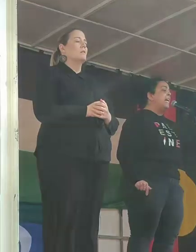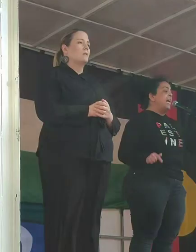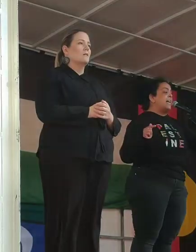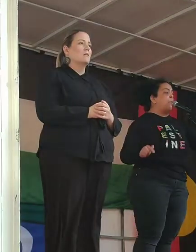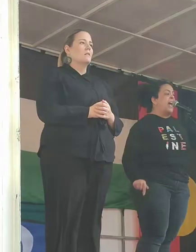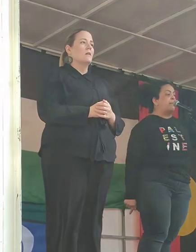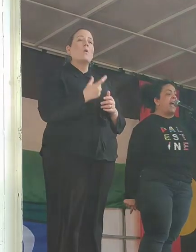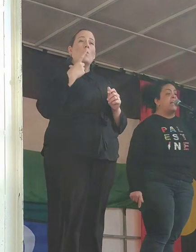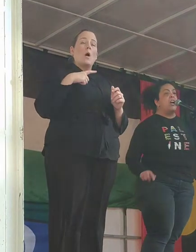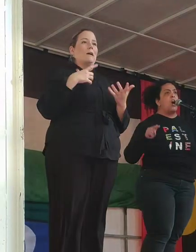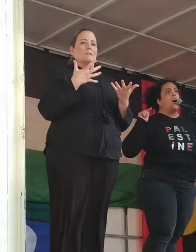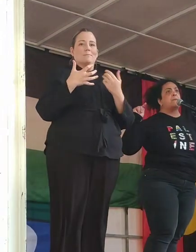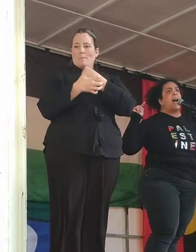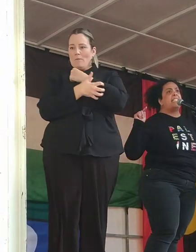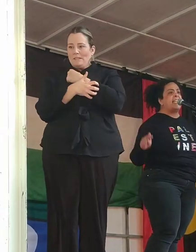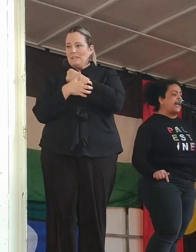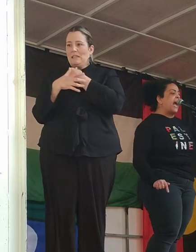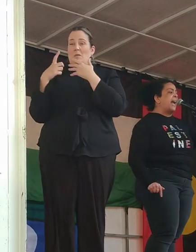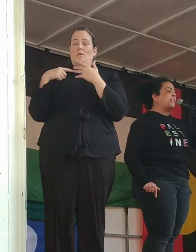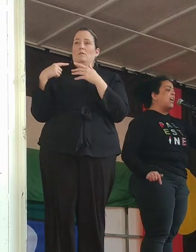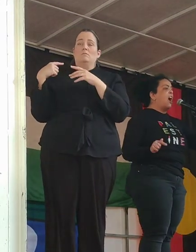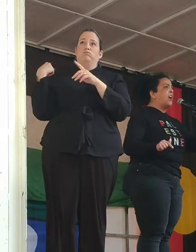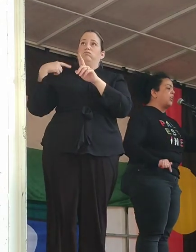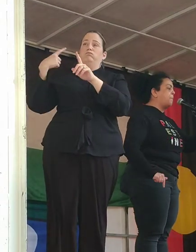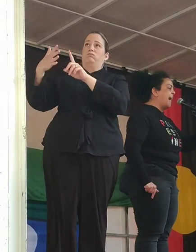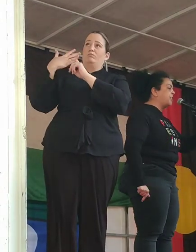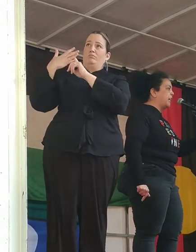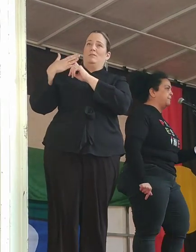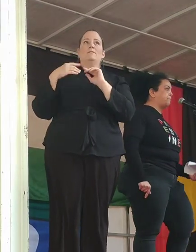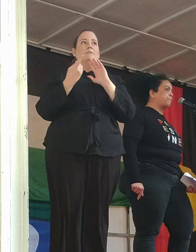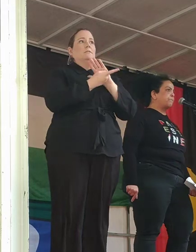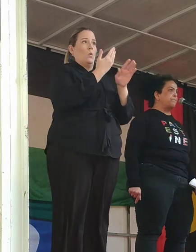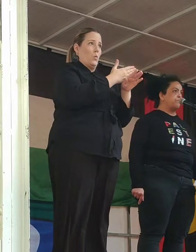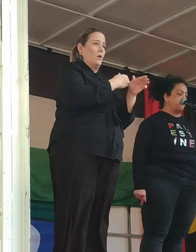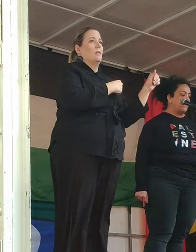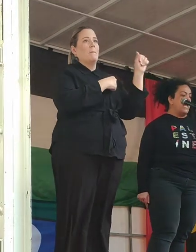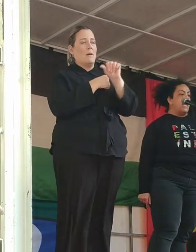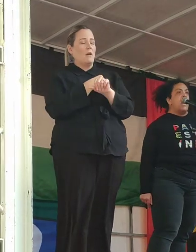escaping poverty in the West Bank caused by decades of occupation.